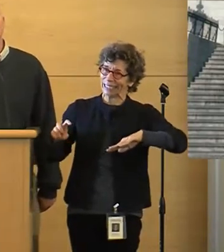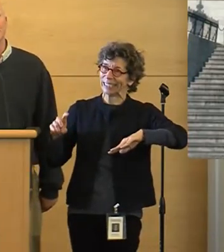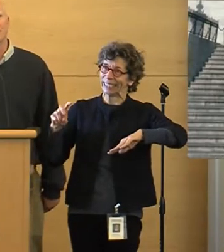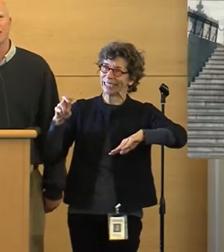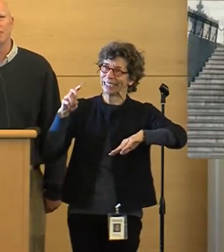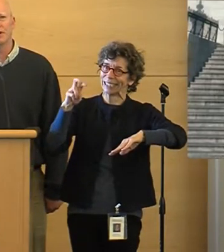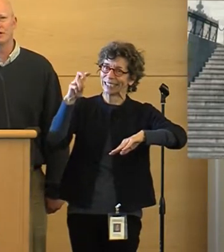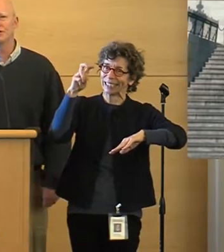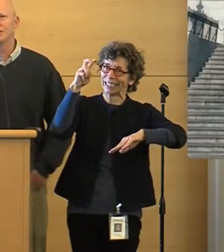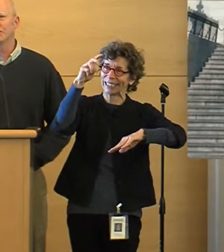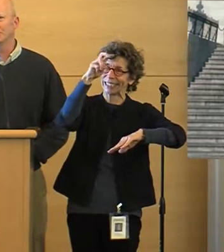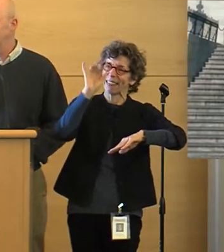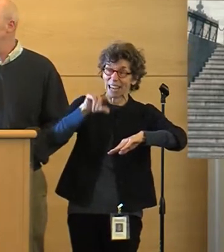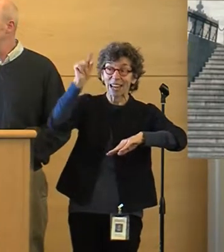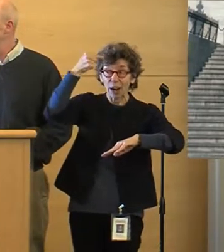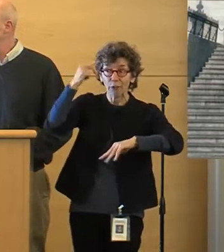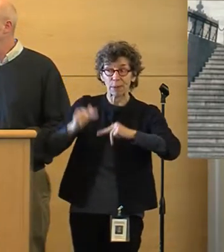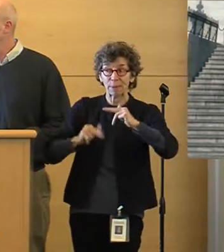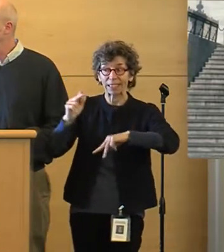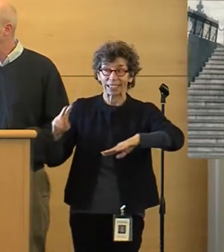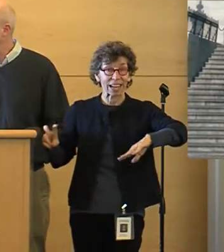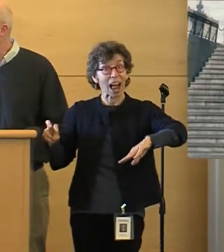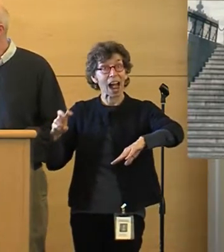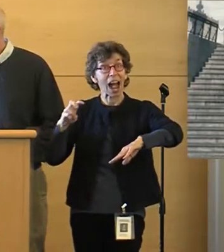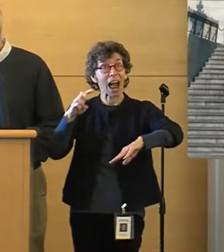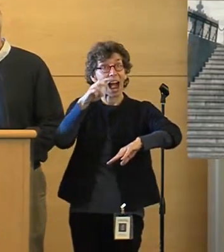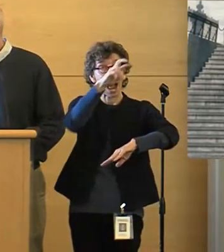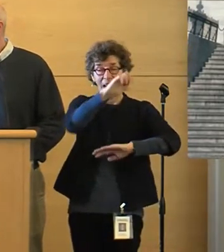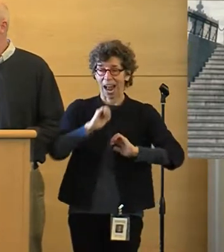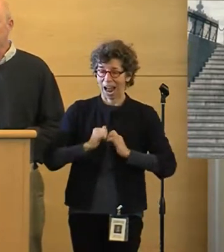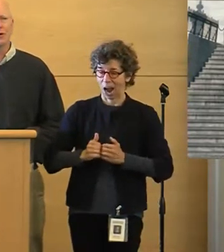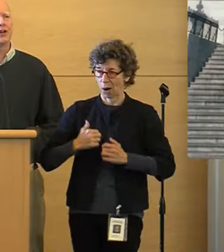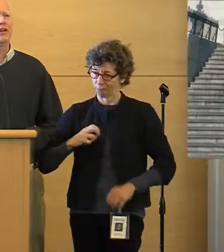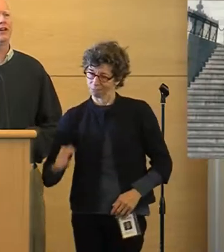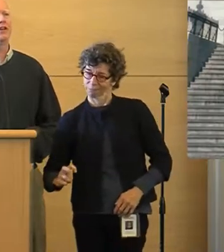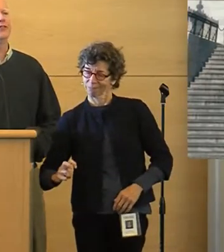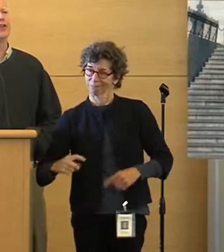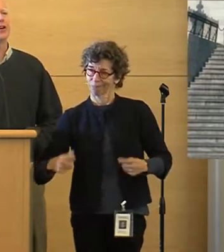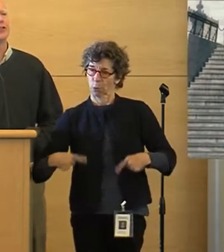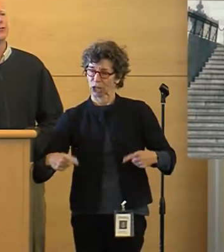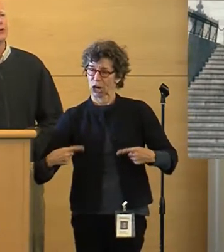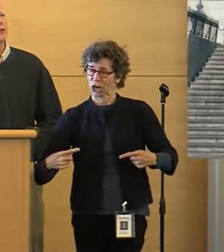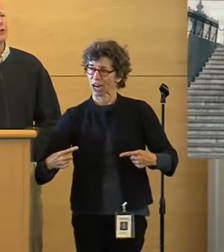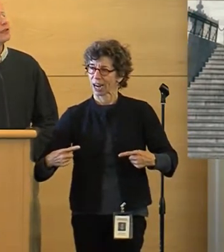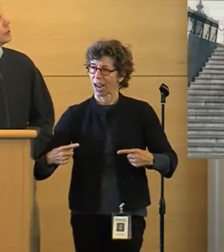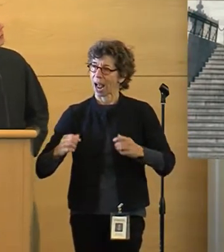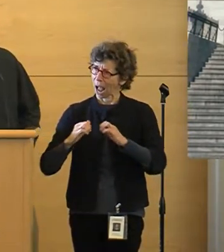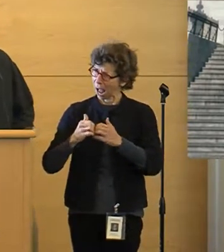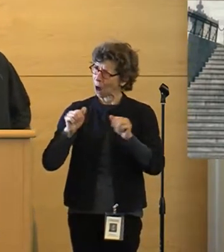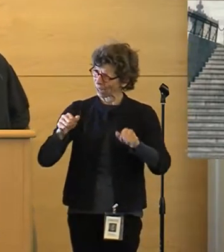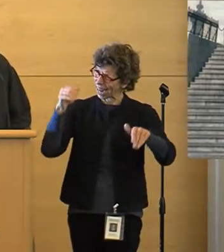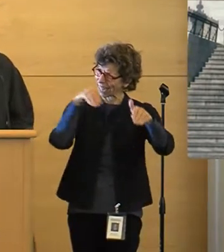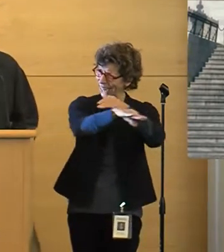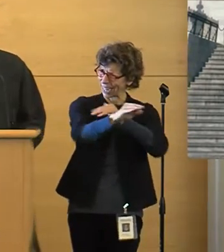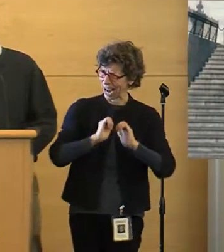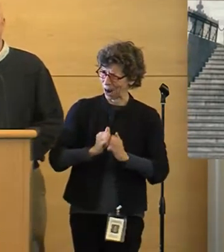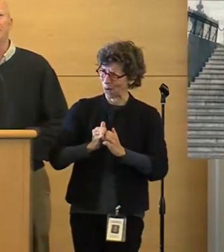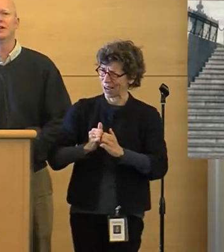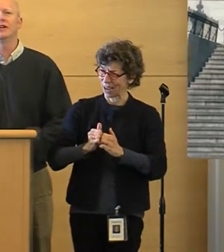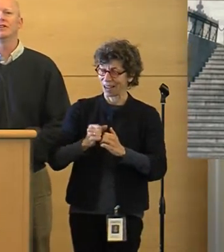of a wheelchair, and we're in our wheelchair, and we're sitting at the bottom of this government building,